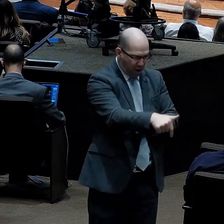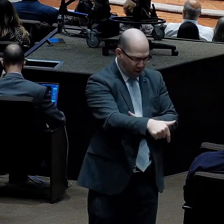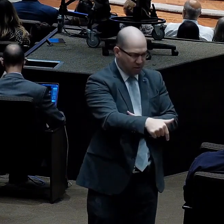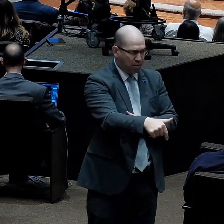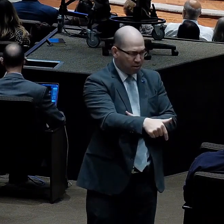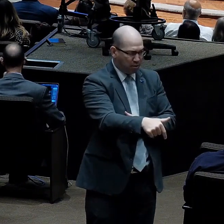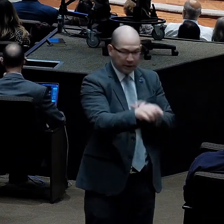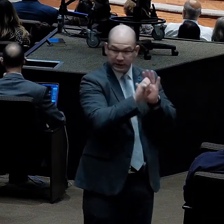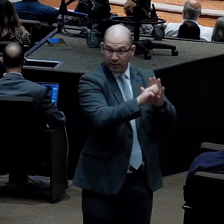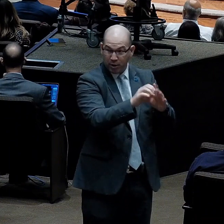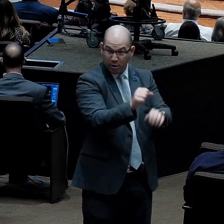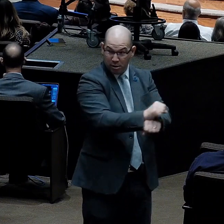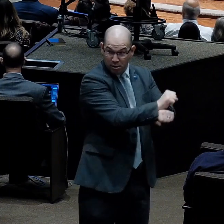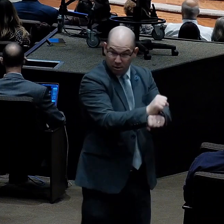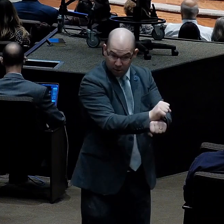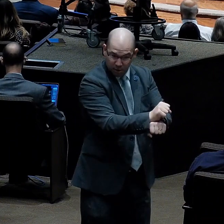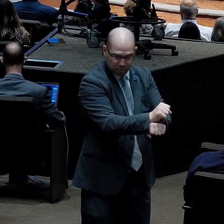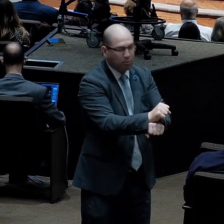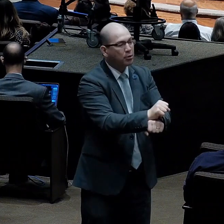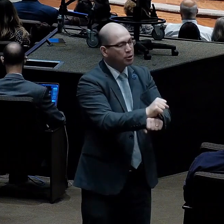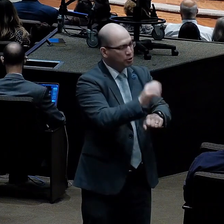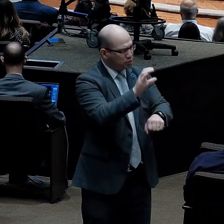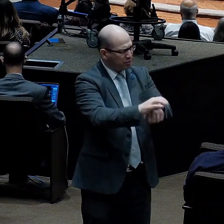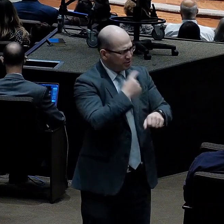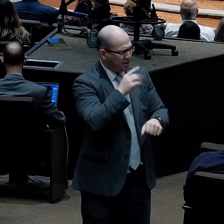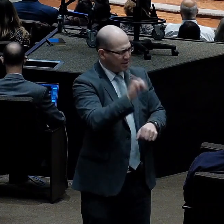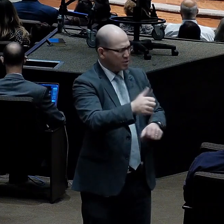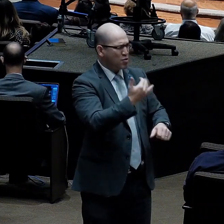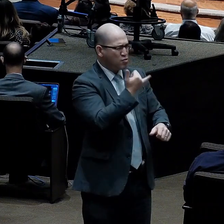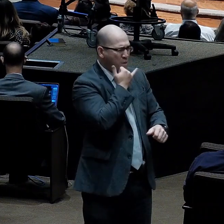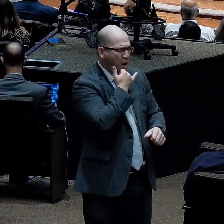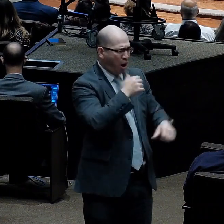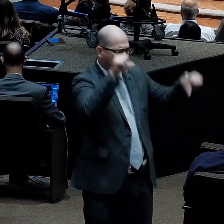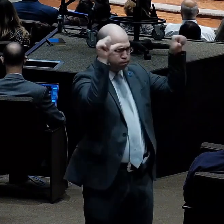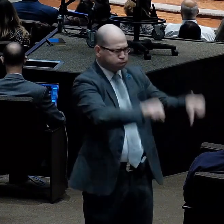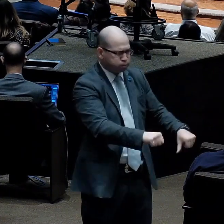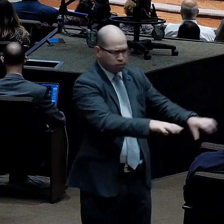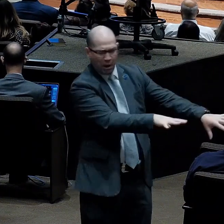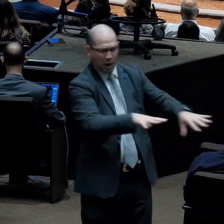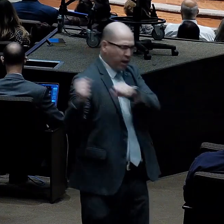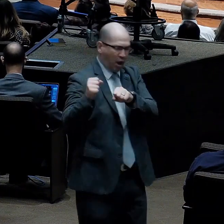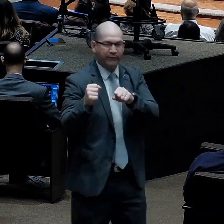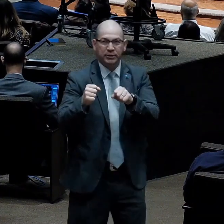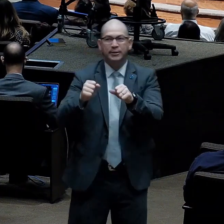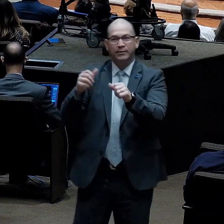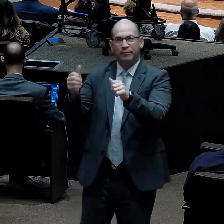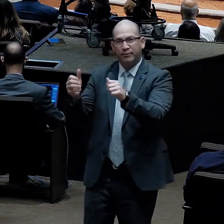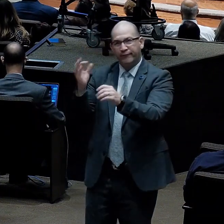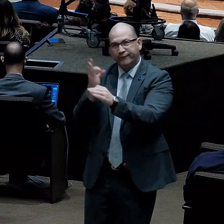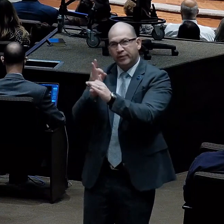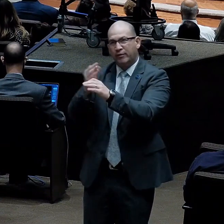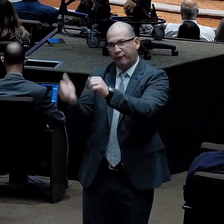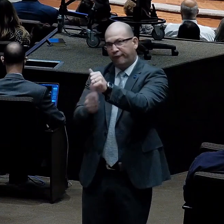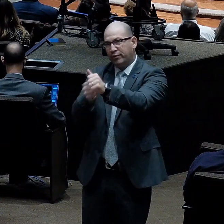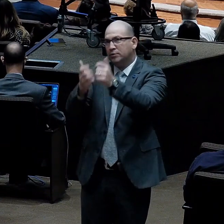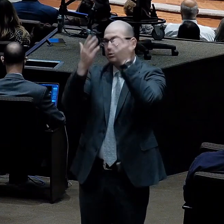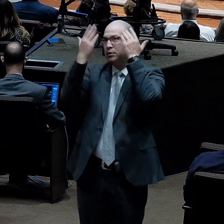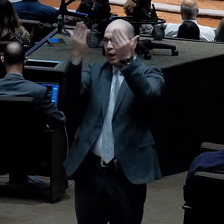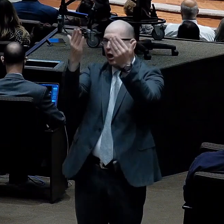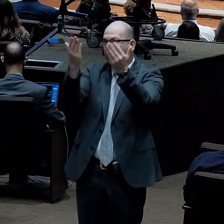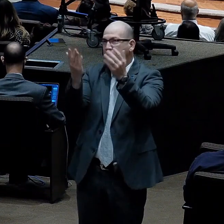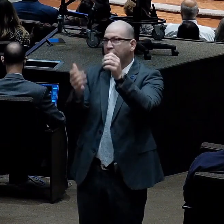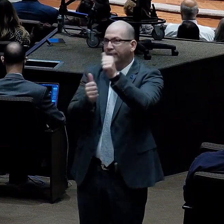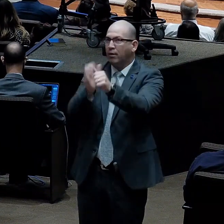against it. And that's why we don't want to conform to the world's norms today. We want to continuously be conforming to the clear